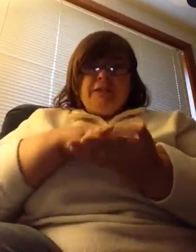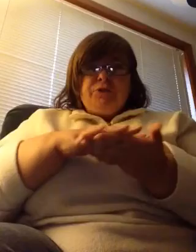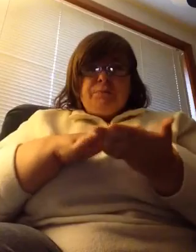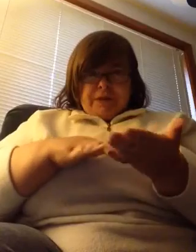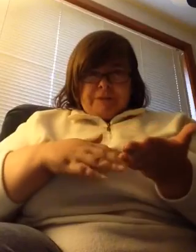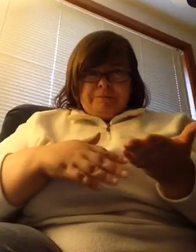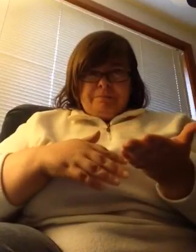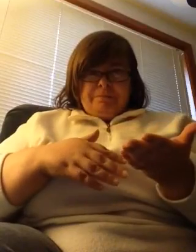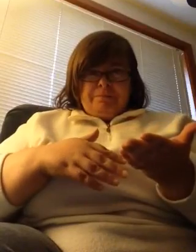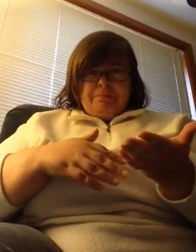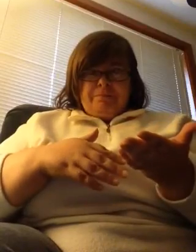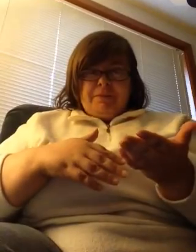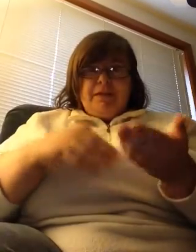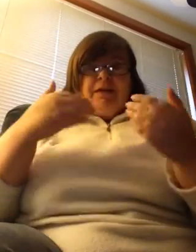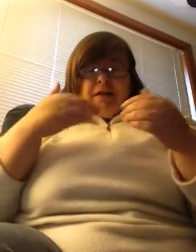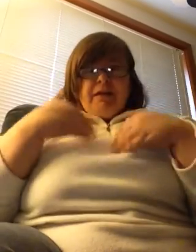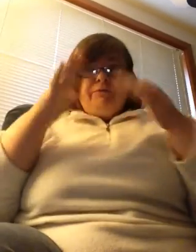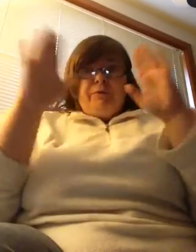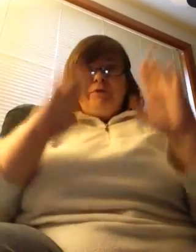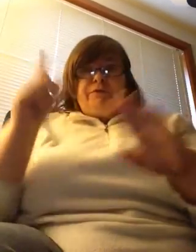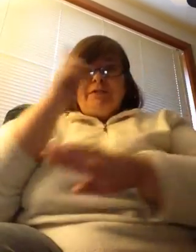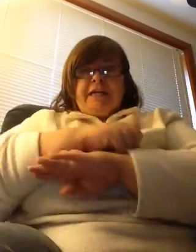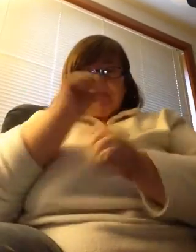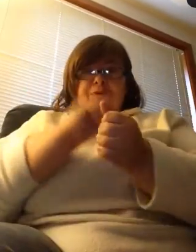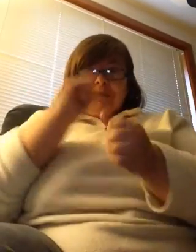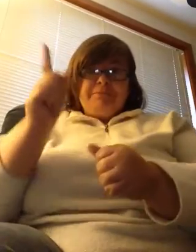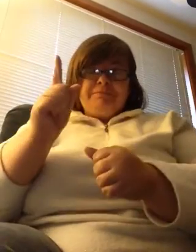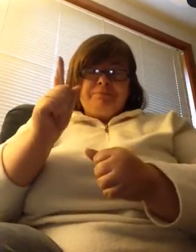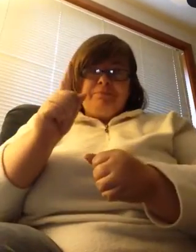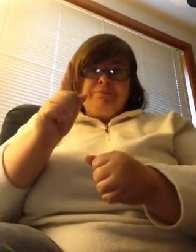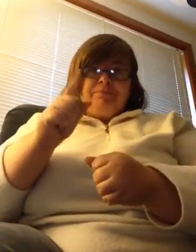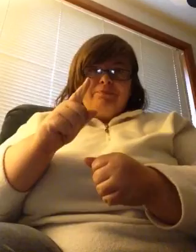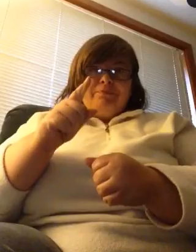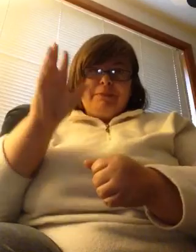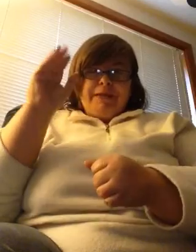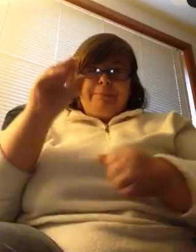to Braille? Have a wonderful day, everyone. Bye.